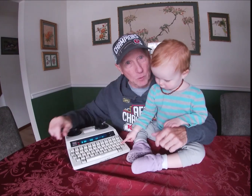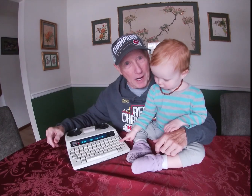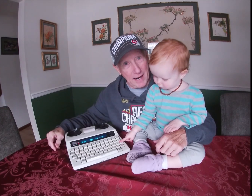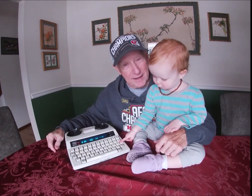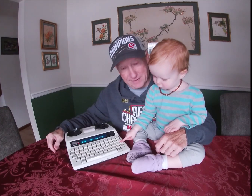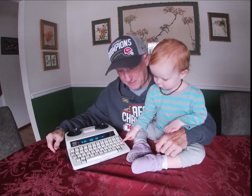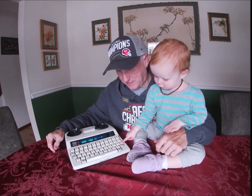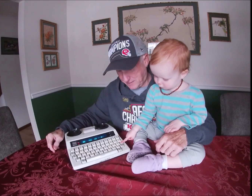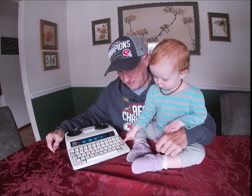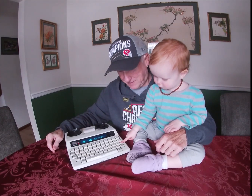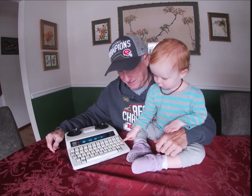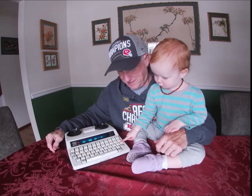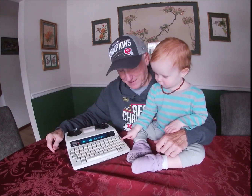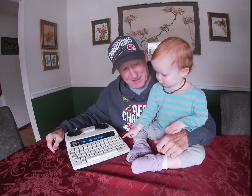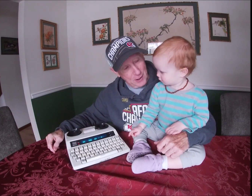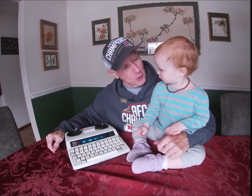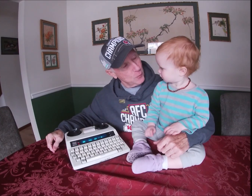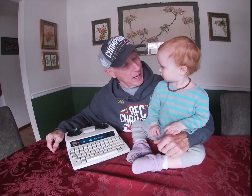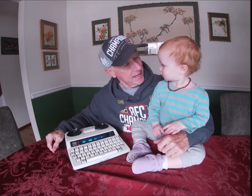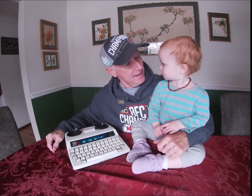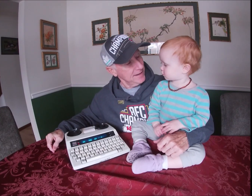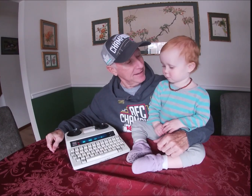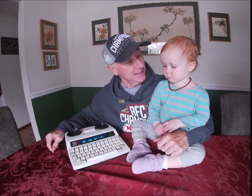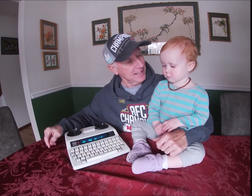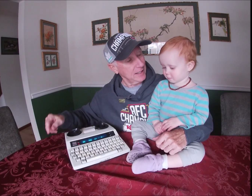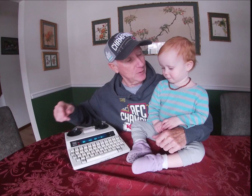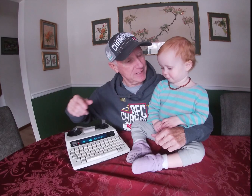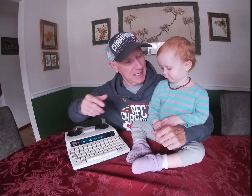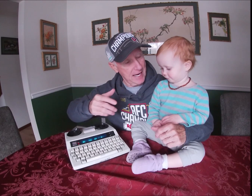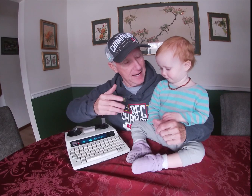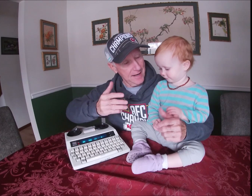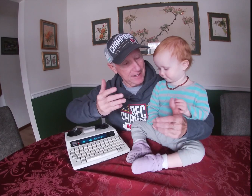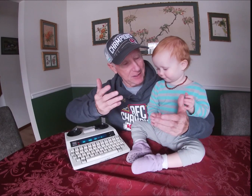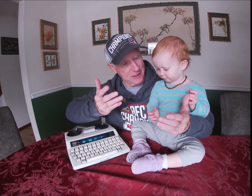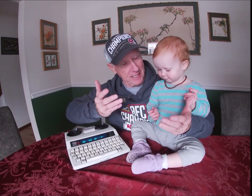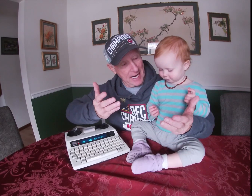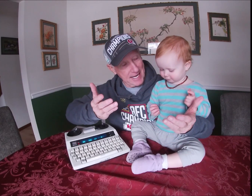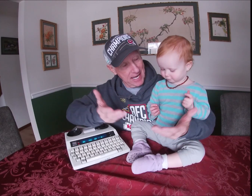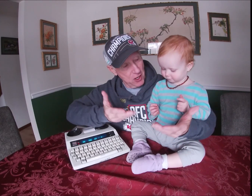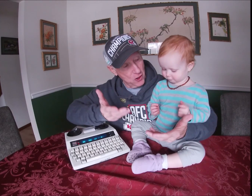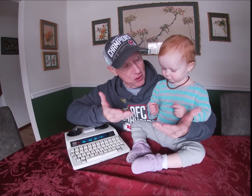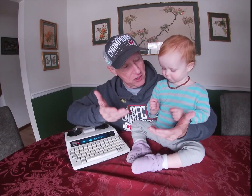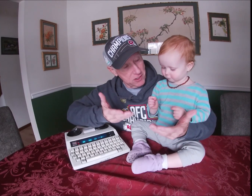TTY. Are you ready? Can you sign here?